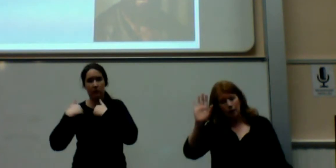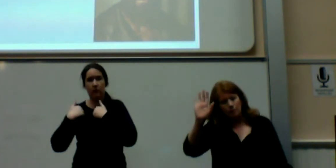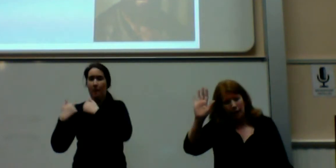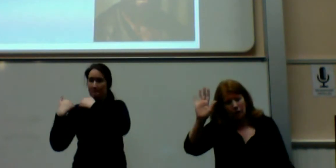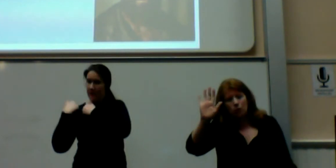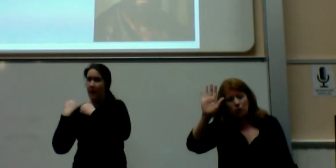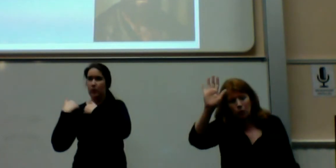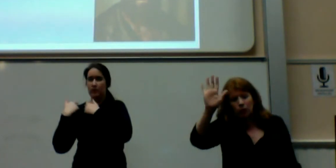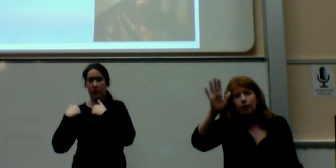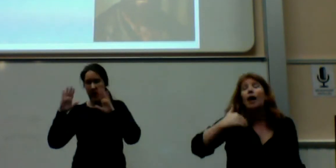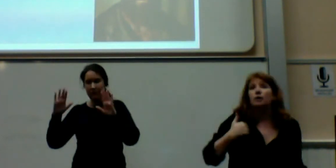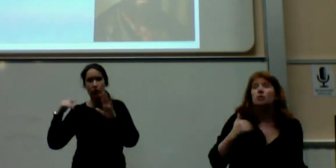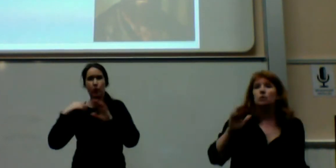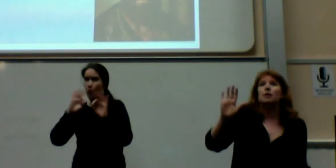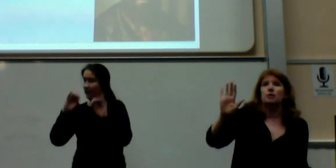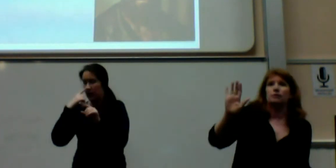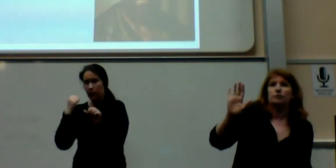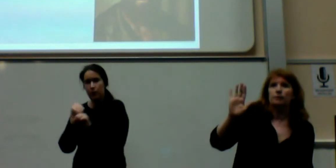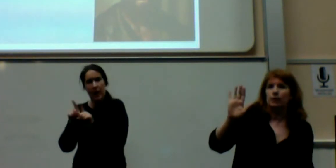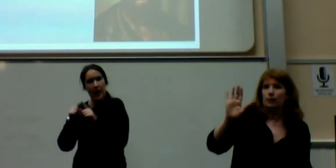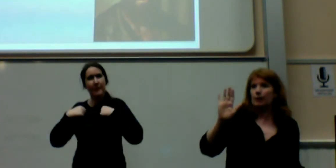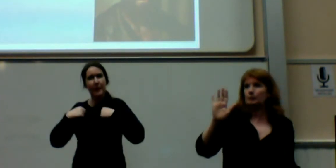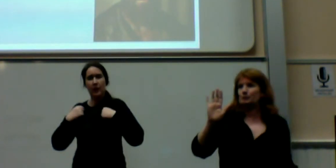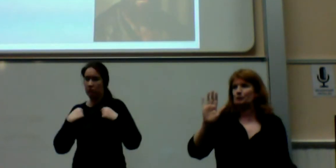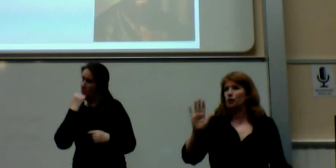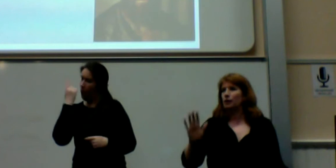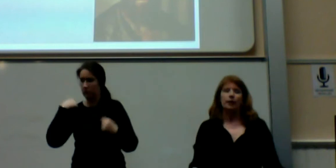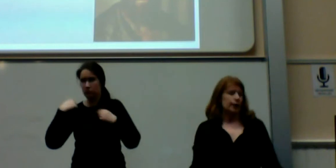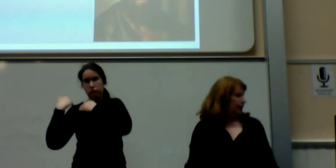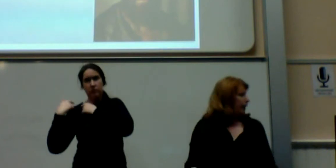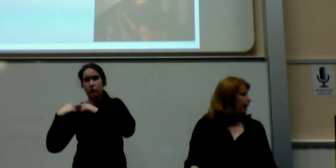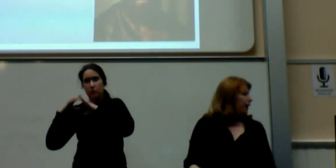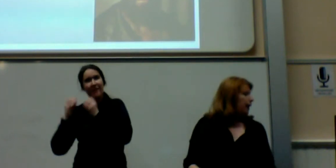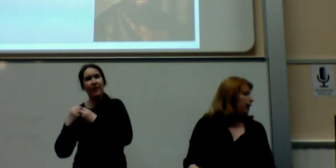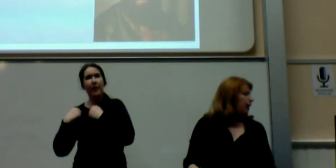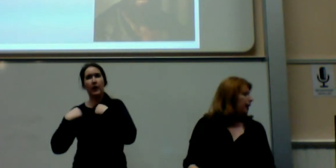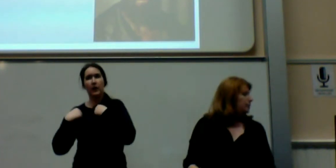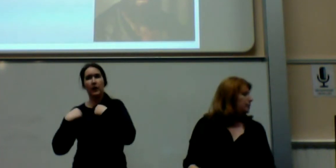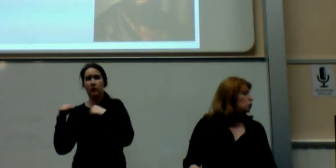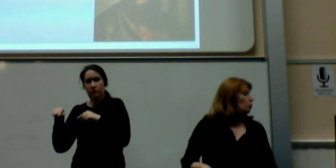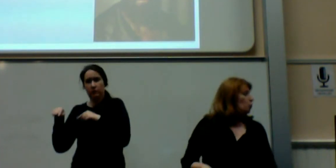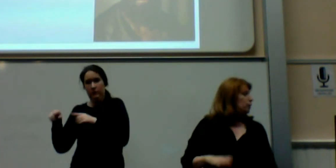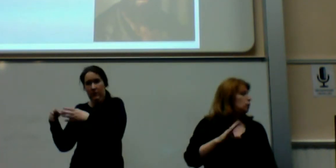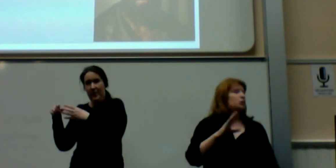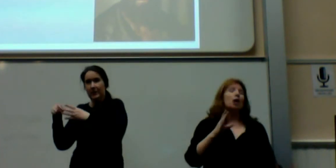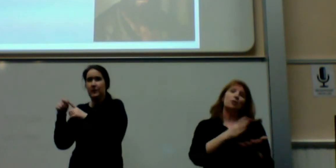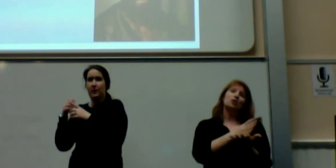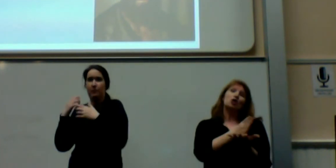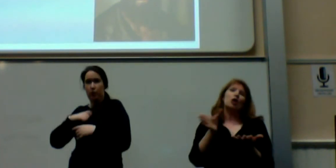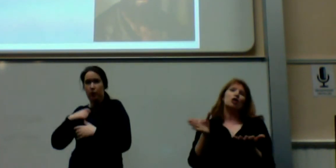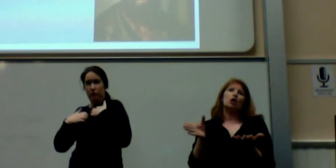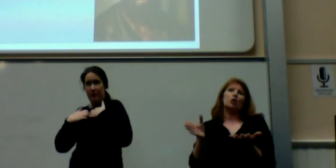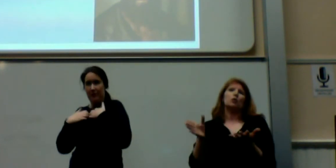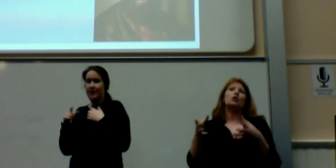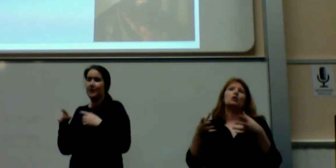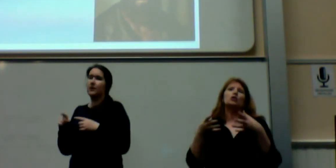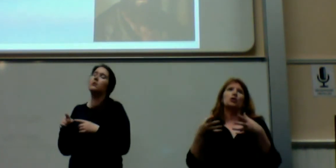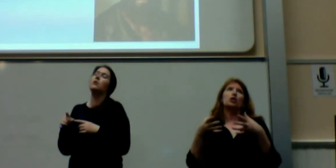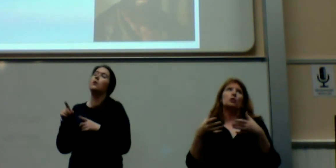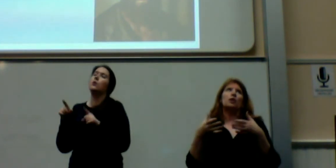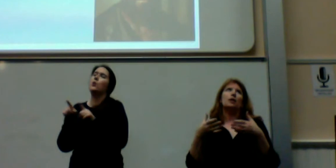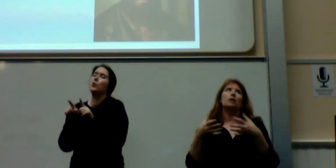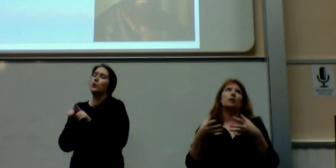It's my duty, no, really, I'll do it, okay? Scope includes others who are known.